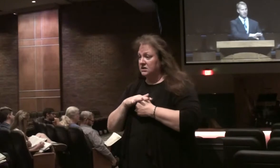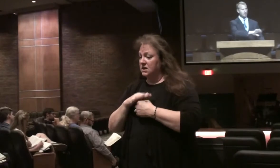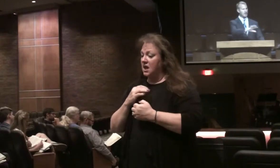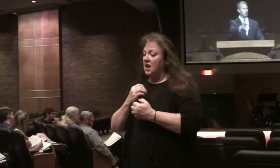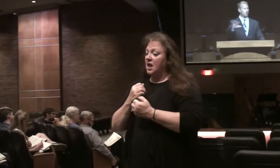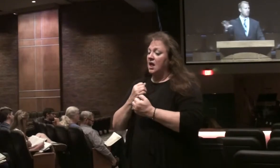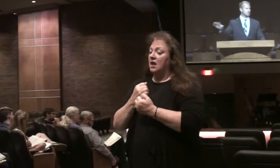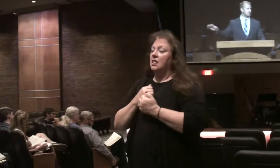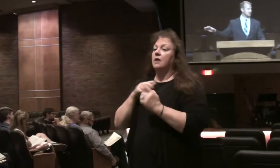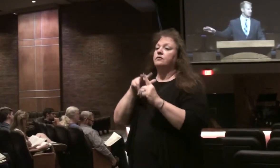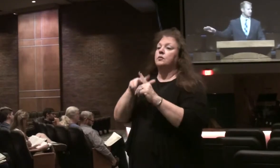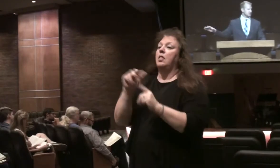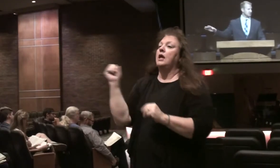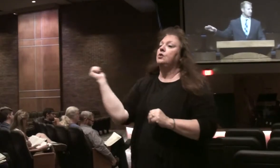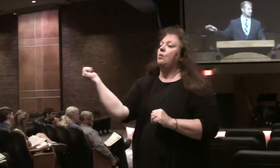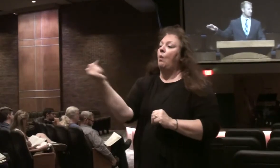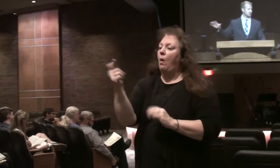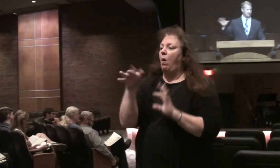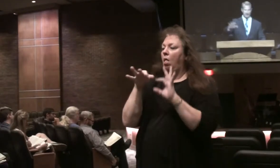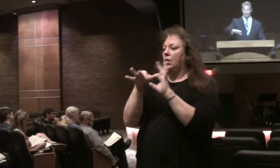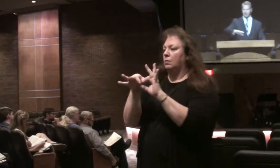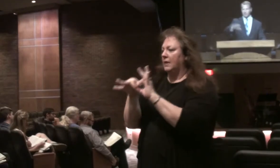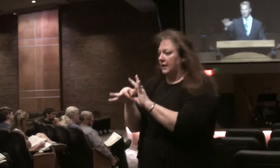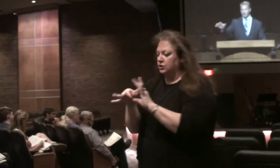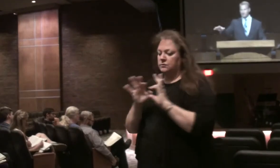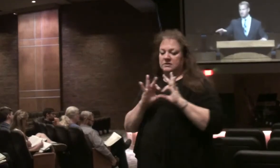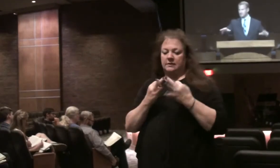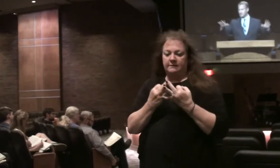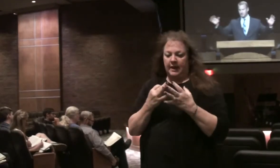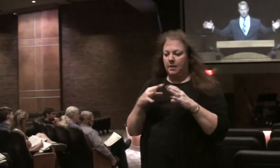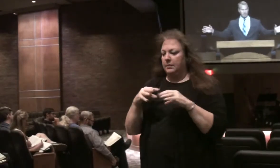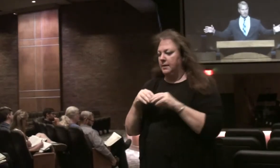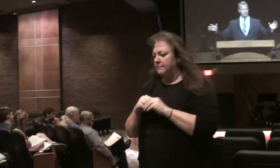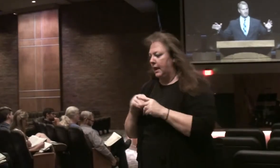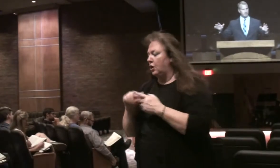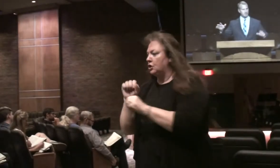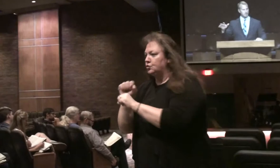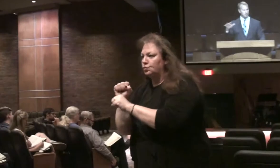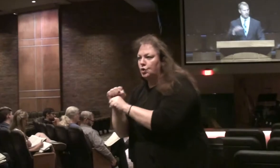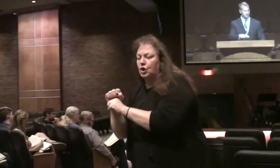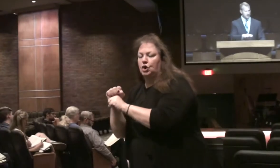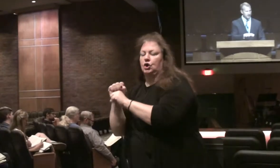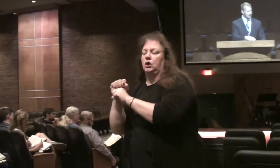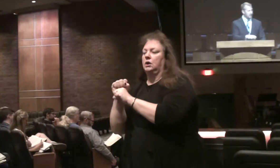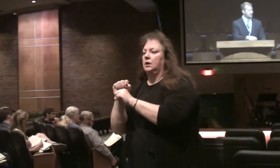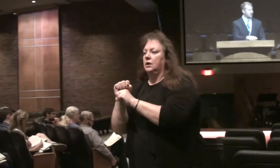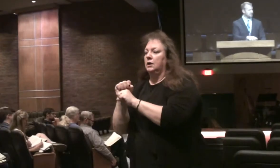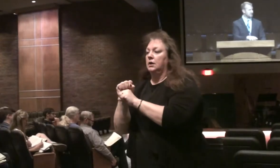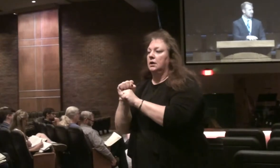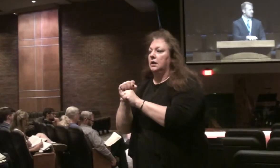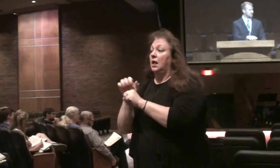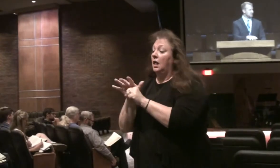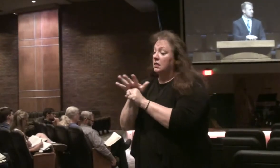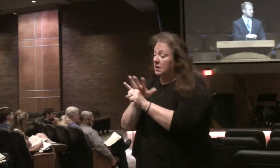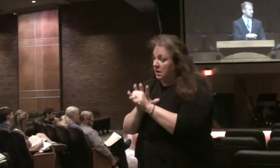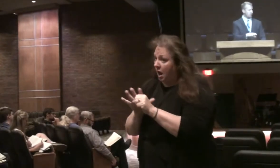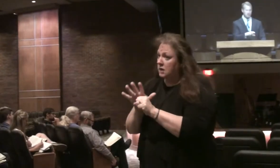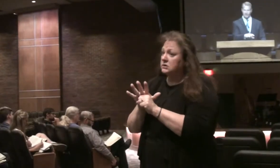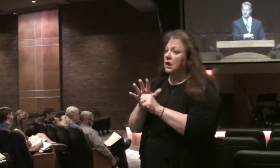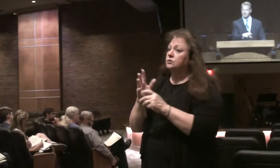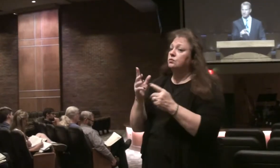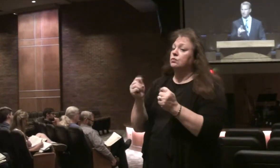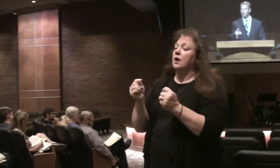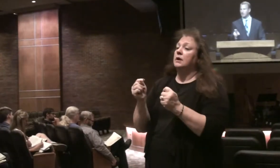be applied to all of our relationships. Family, marriage, work, But the direct context is to